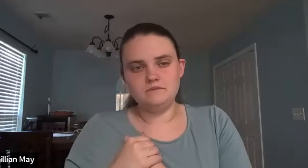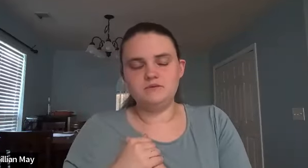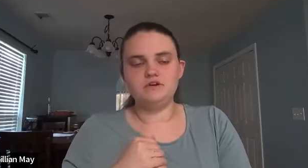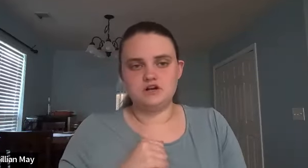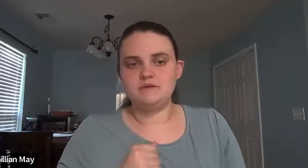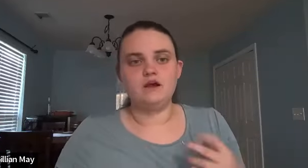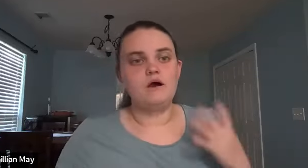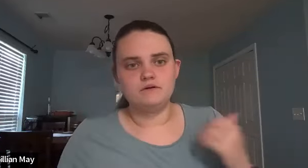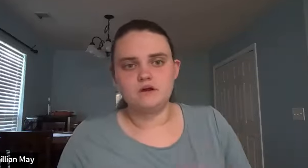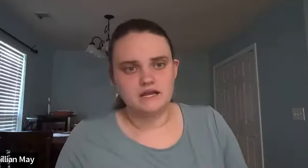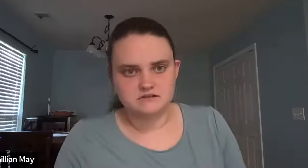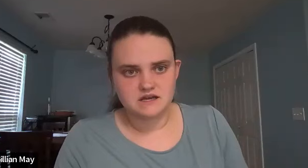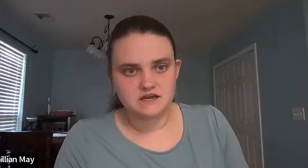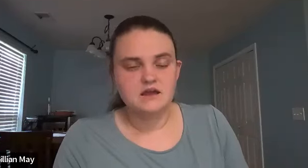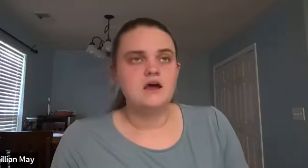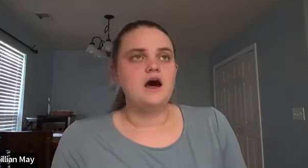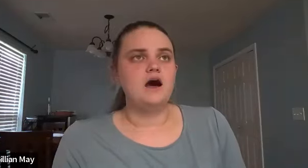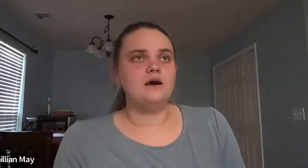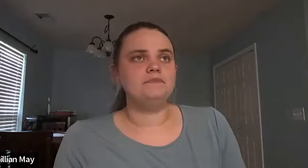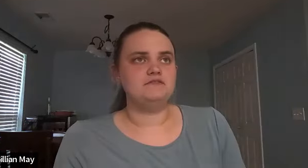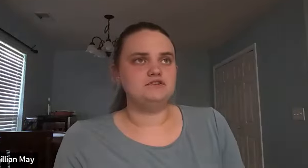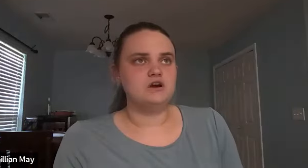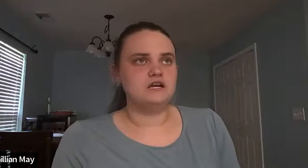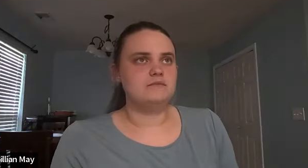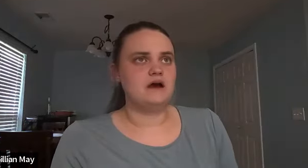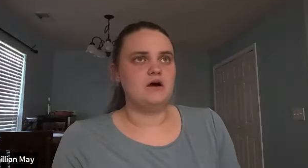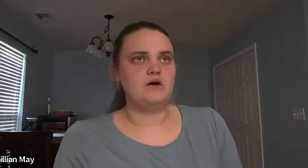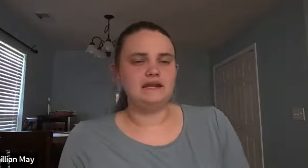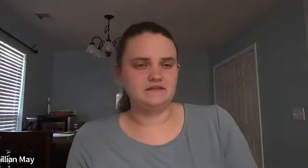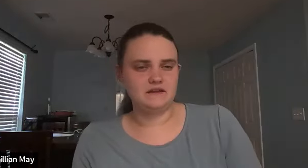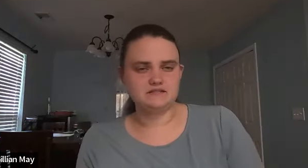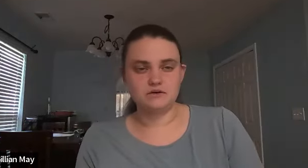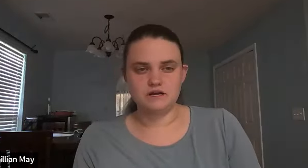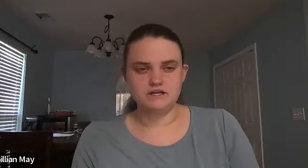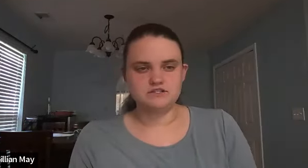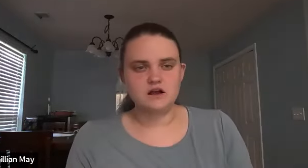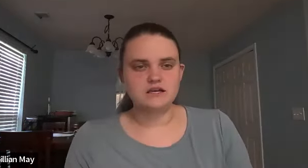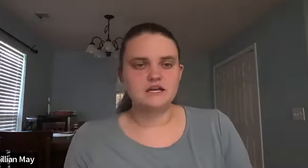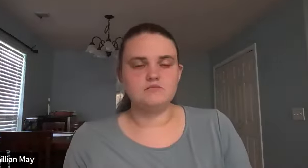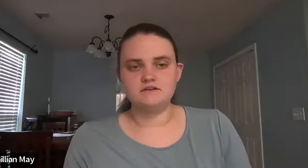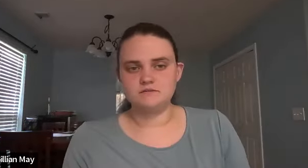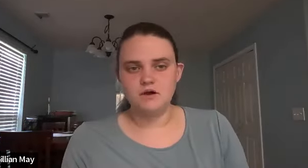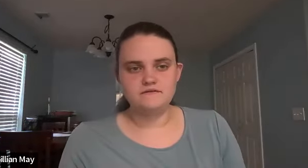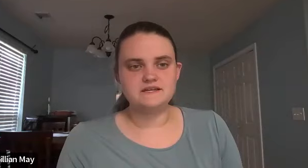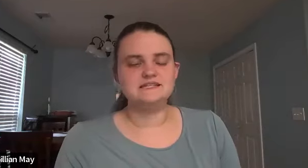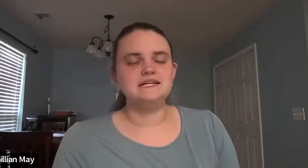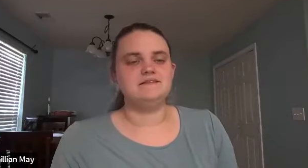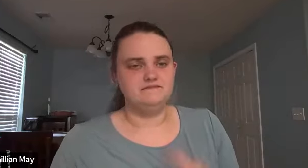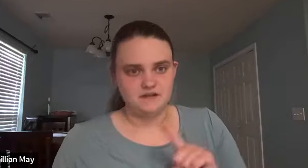be when you're talking about like, oh, I went running outside. If you're talking about anything else, like a run in your stocking, I'm running for office, very,